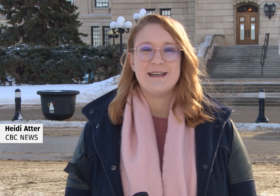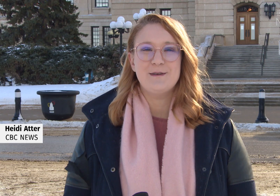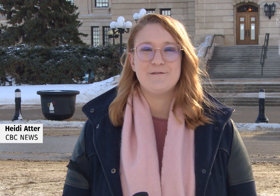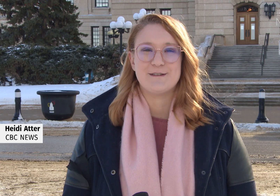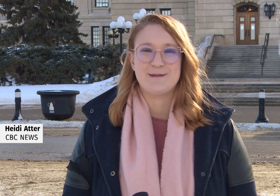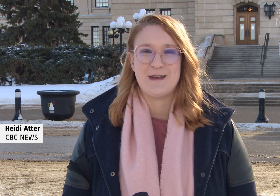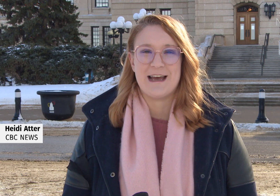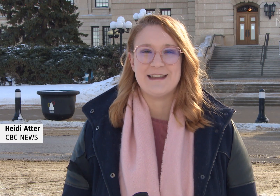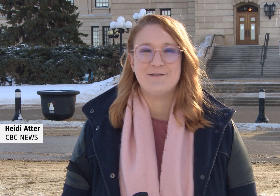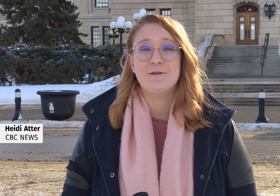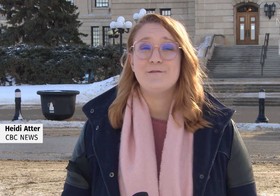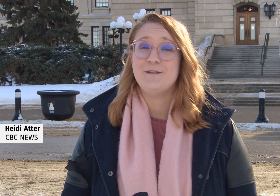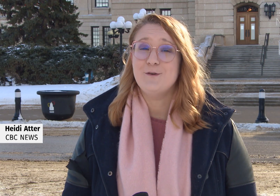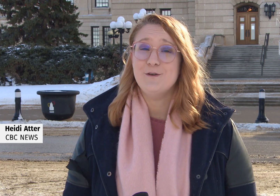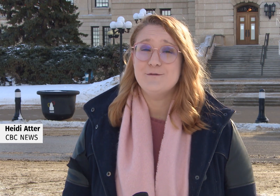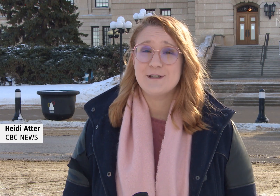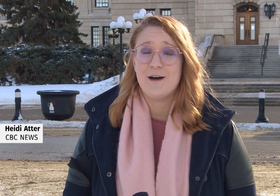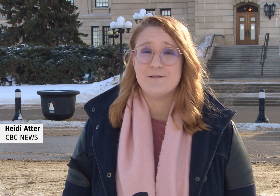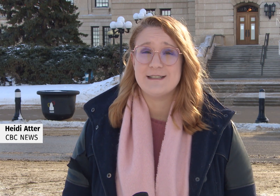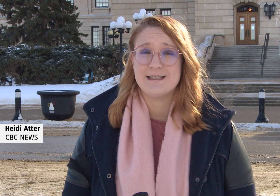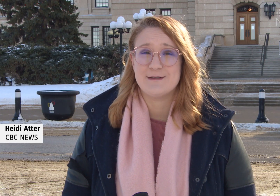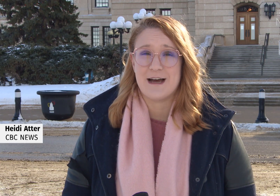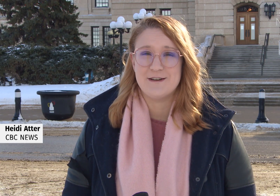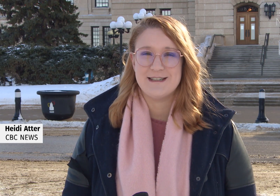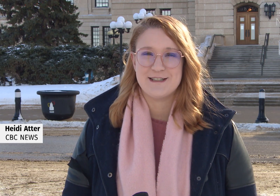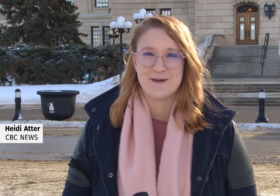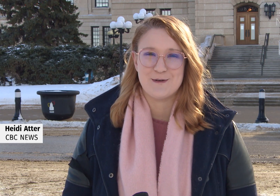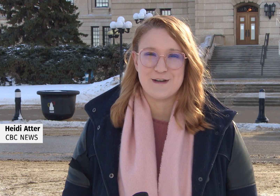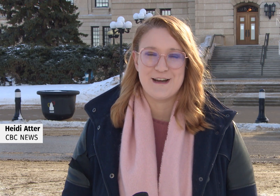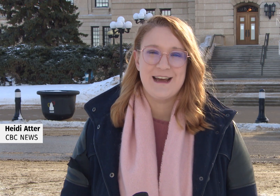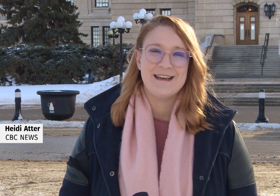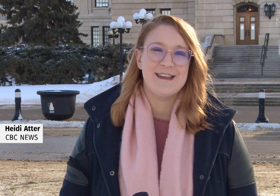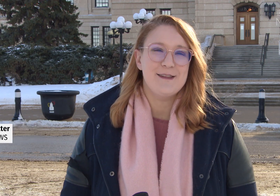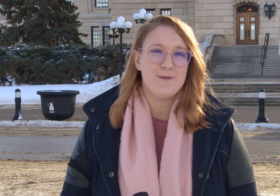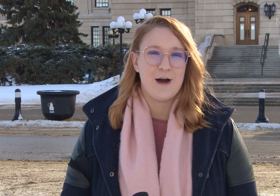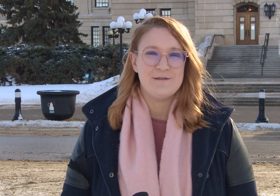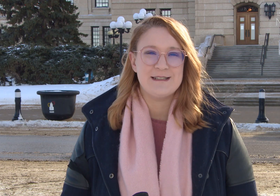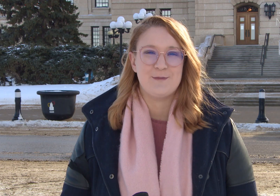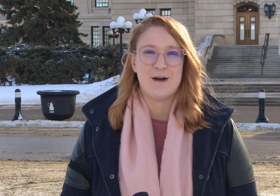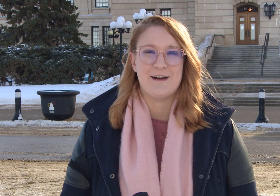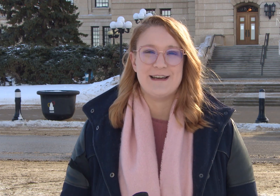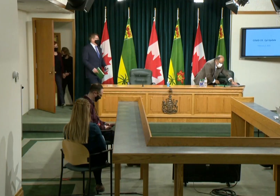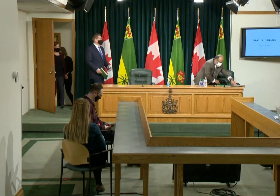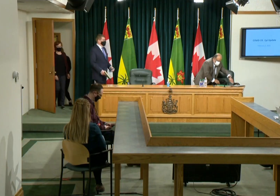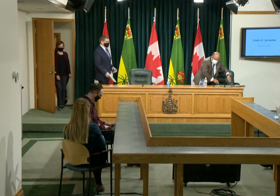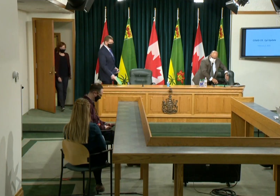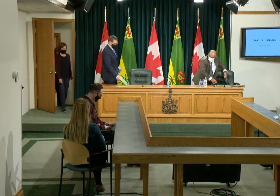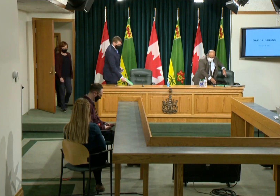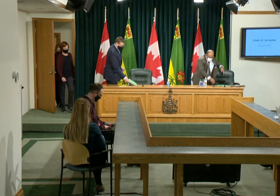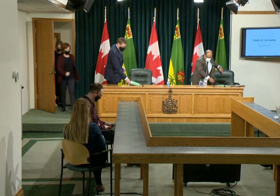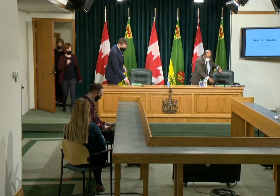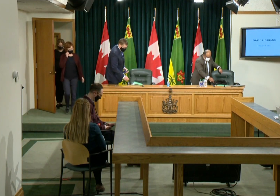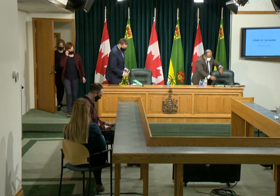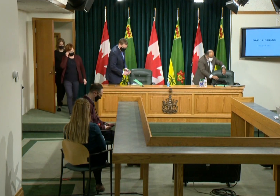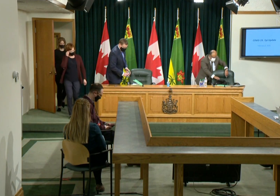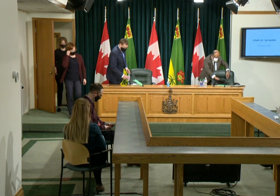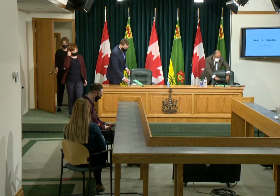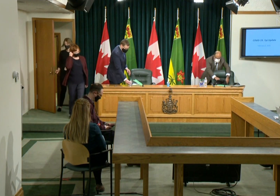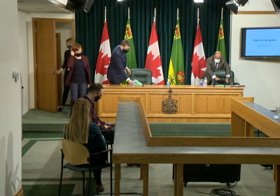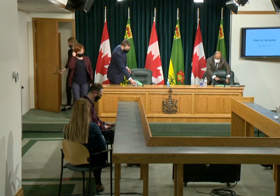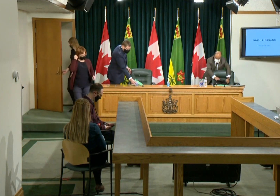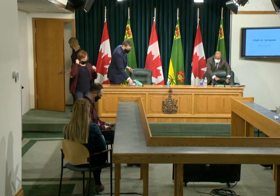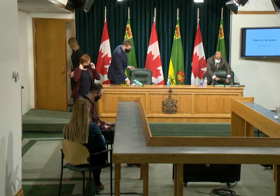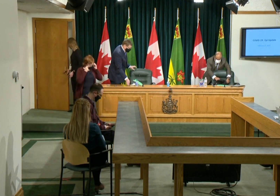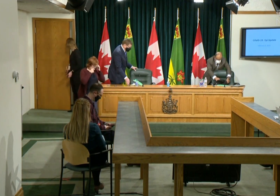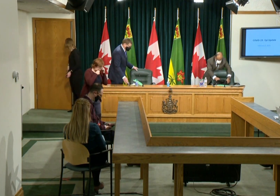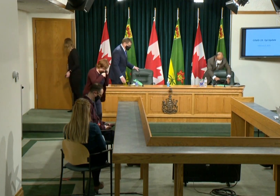When the pandemic first began, there were a few news conferences without an interpreter. Then the province brought on American Sign Language interpreter